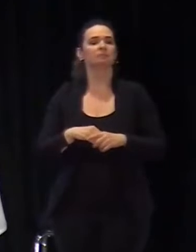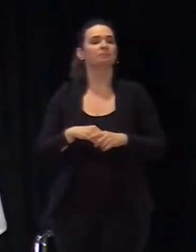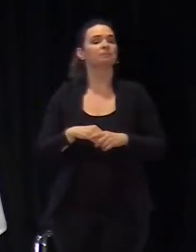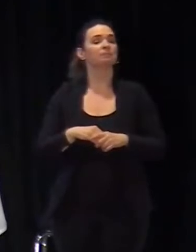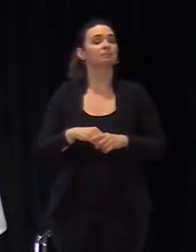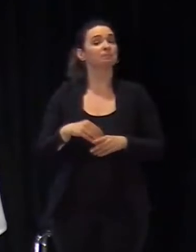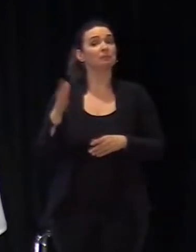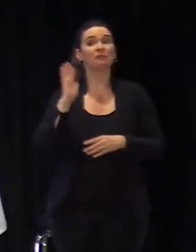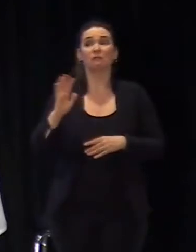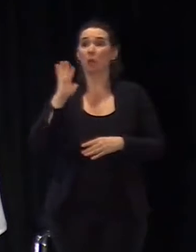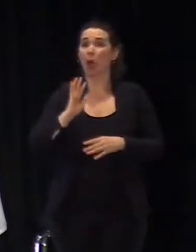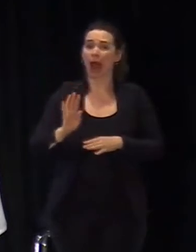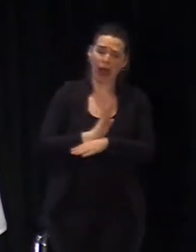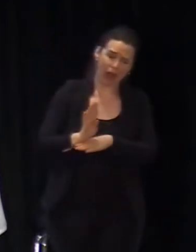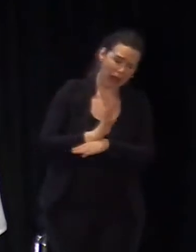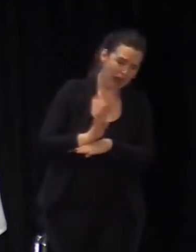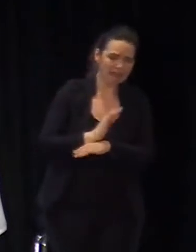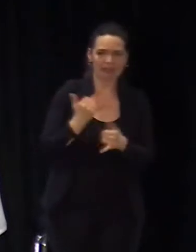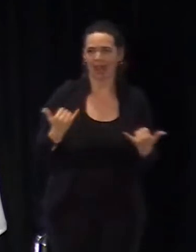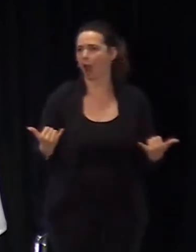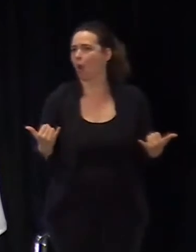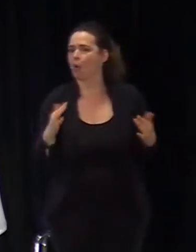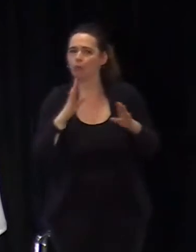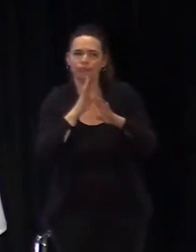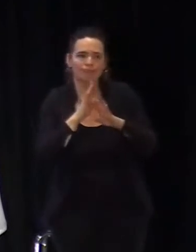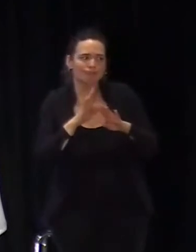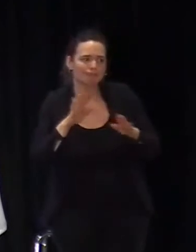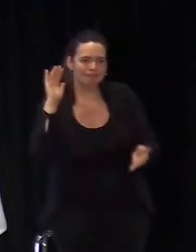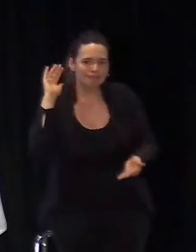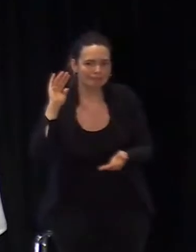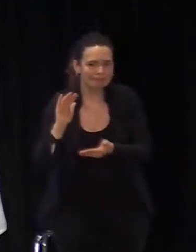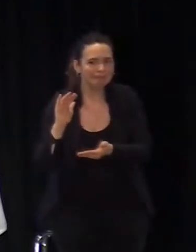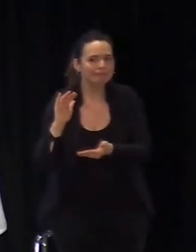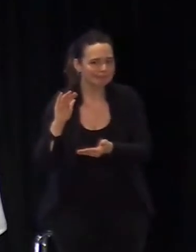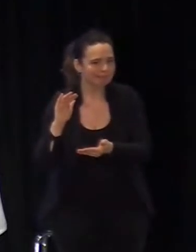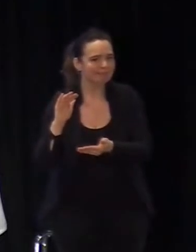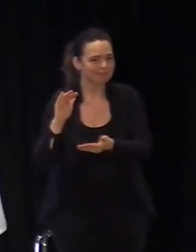things better. If you're getting a text message from